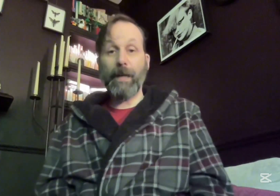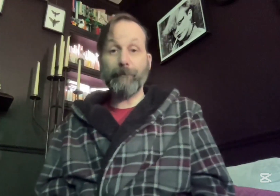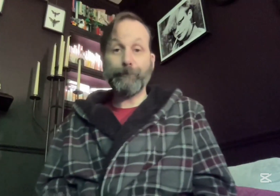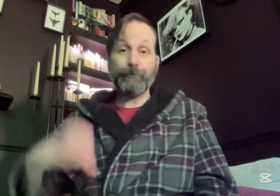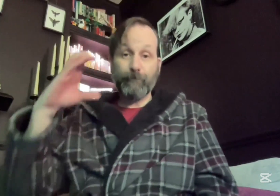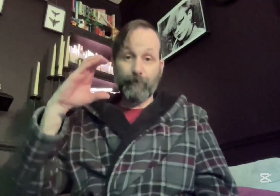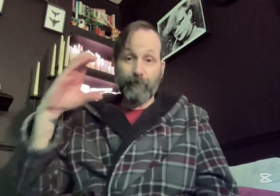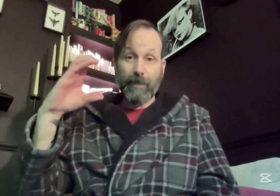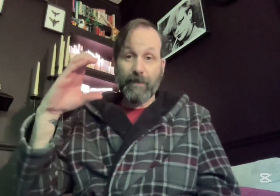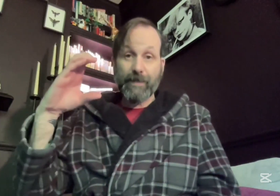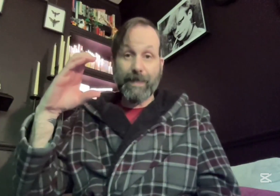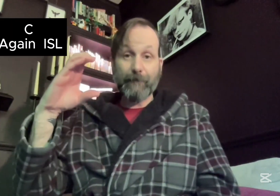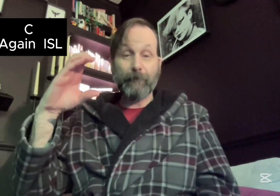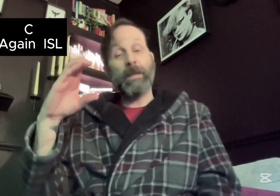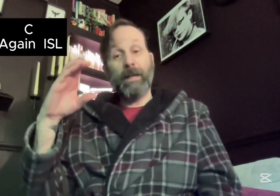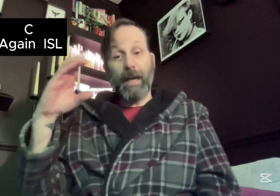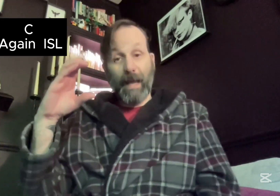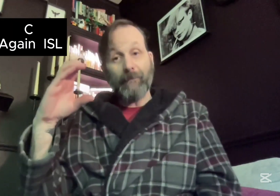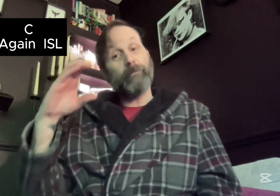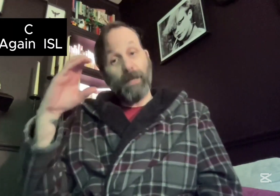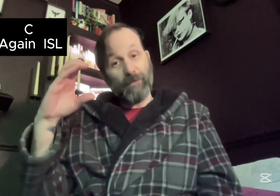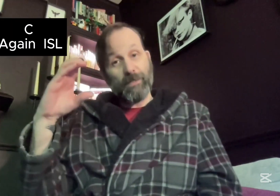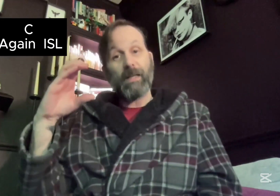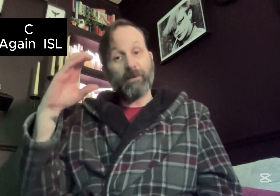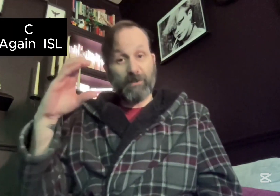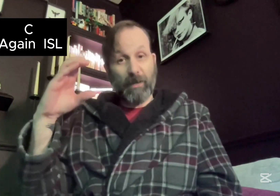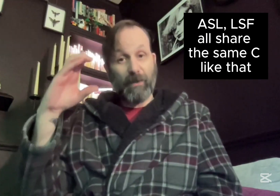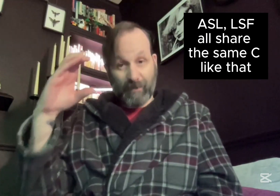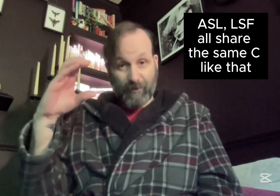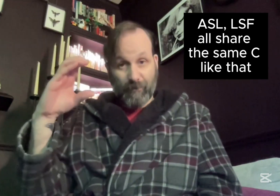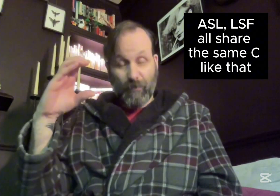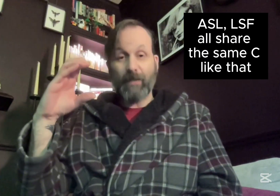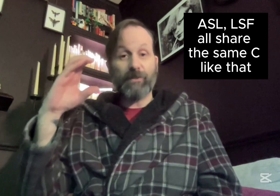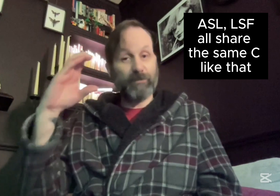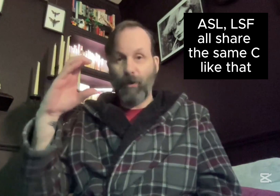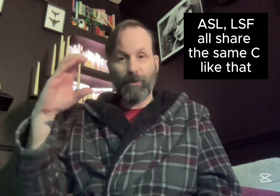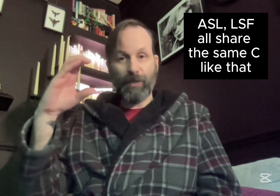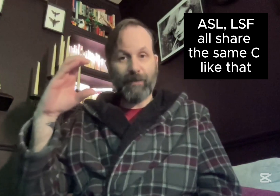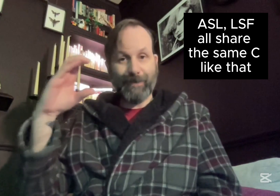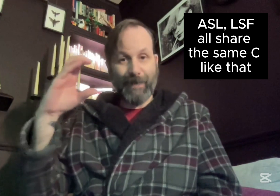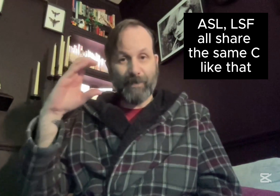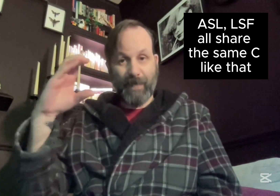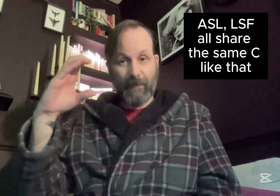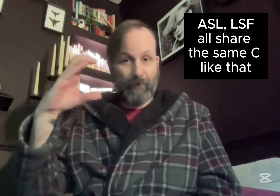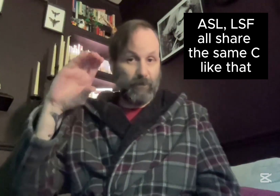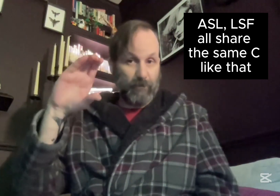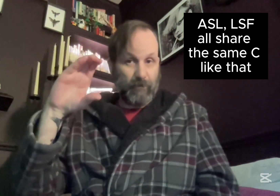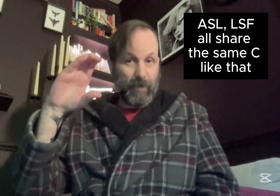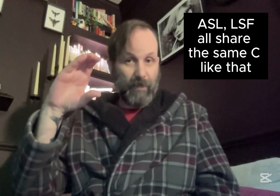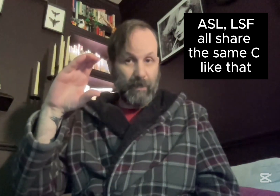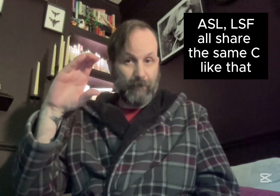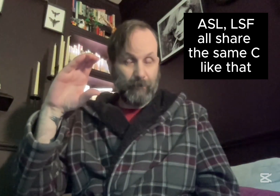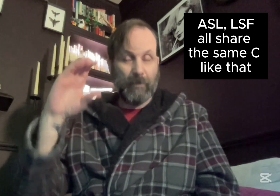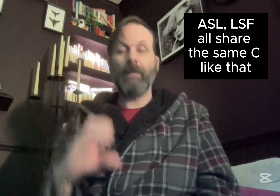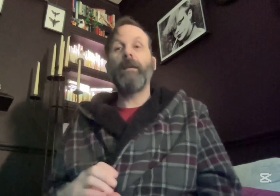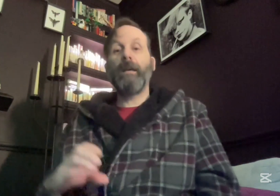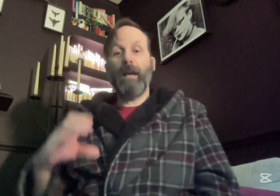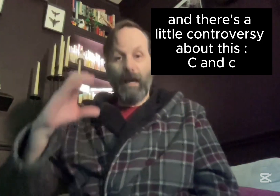Okay, C. Again, Irish Sign Language, American, French, all share the same C, like that.